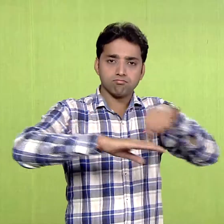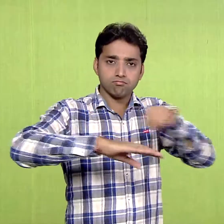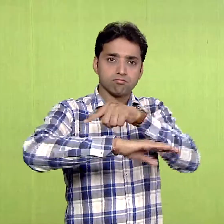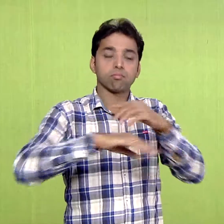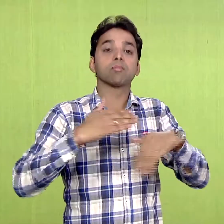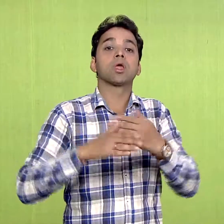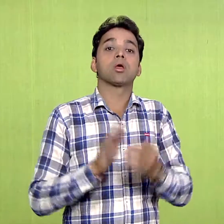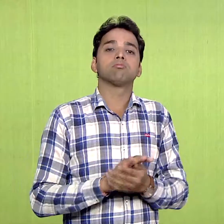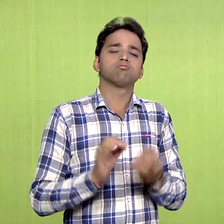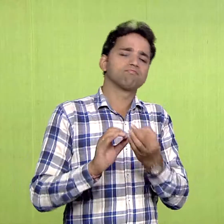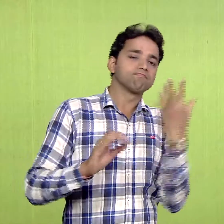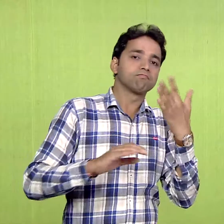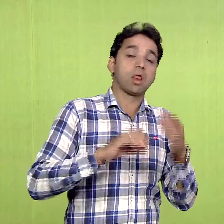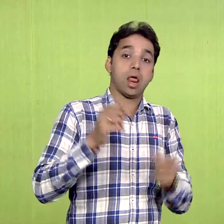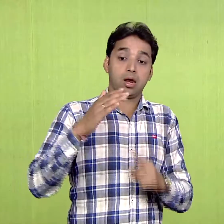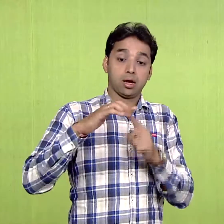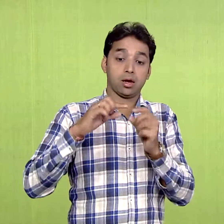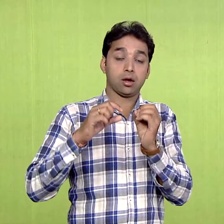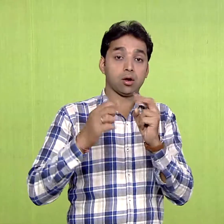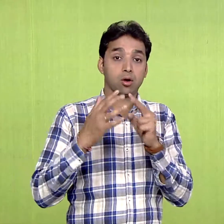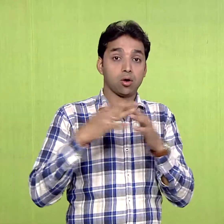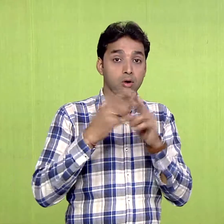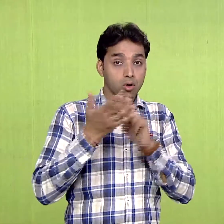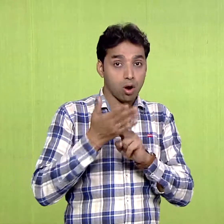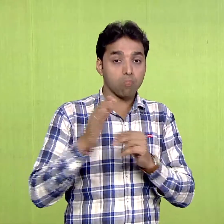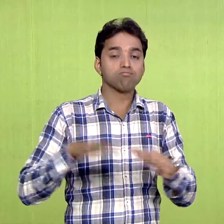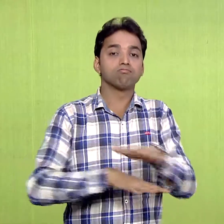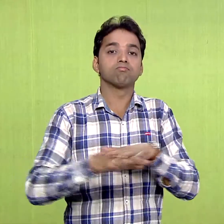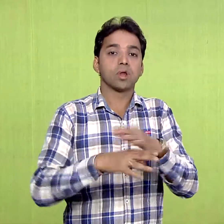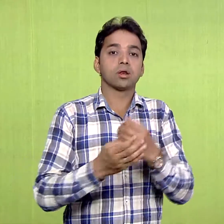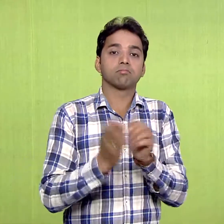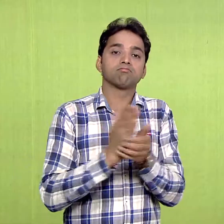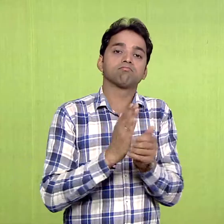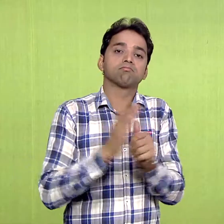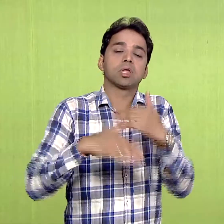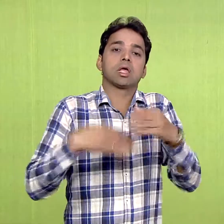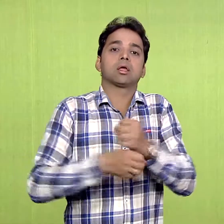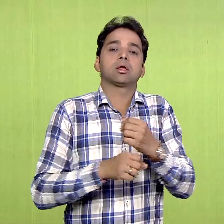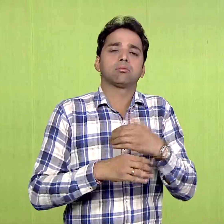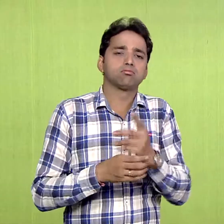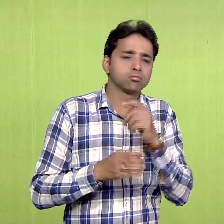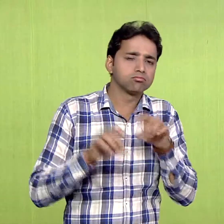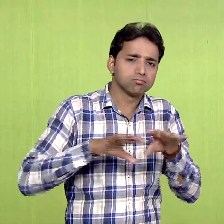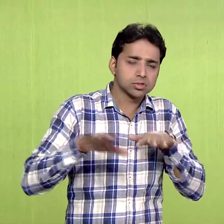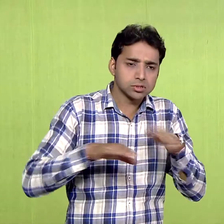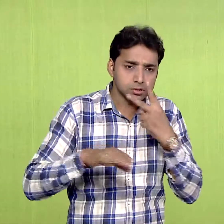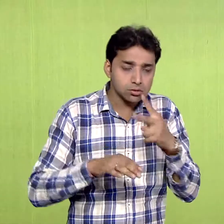planning skills and cities that have been built on a clear geometric pattern